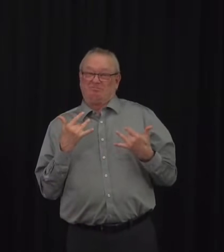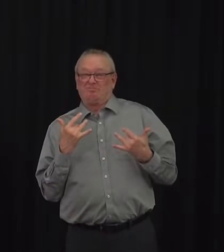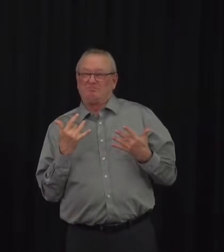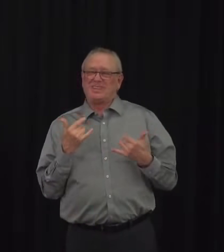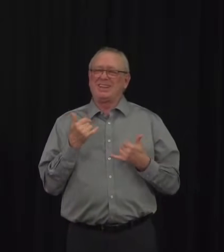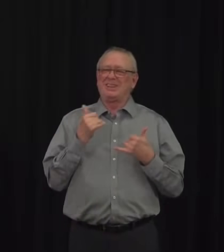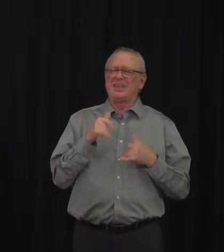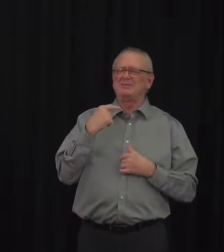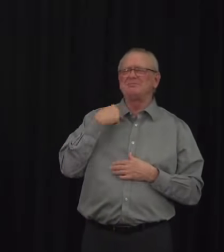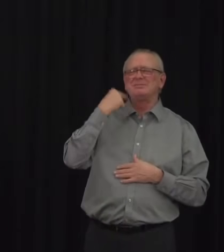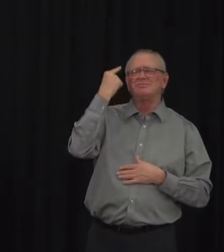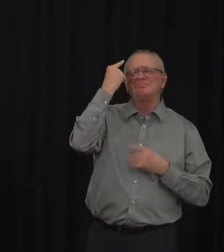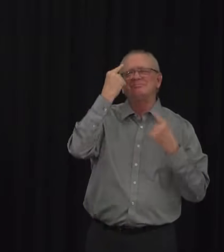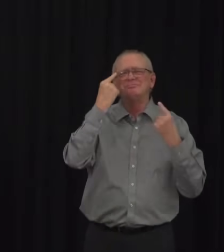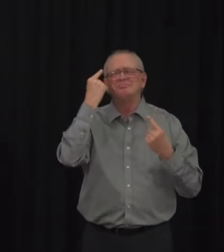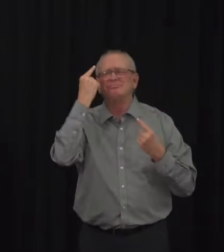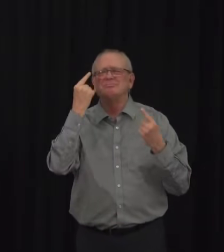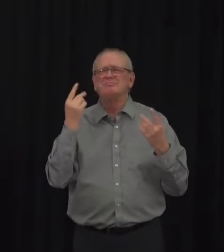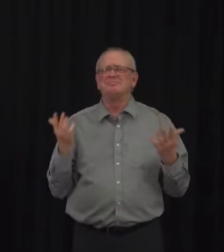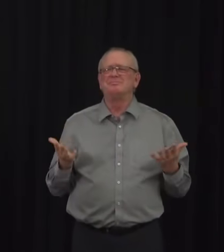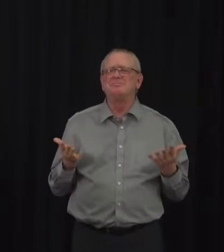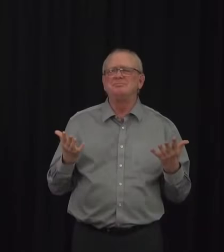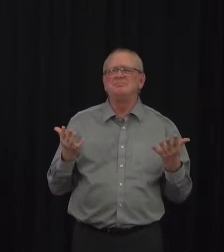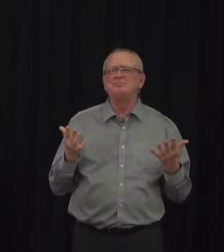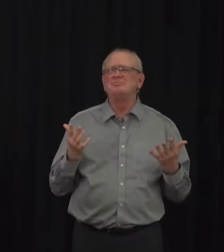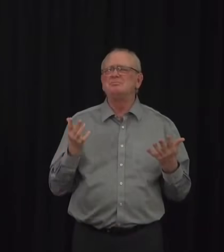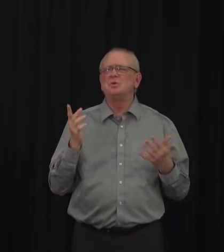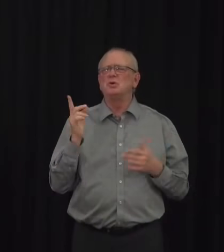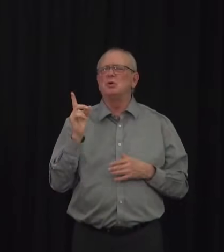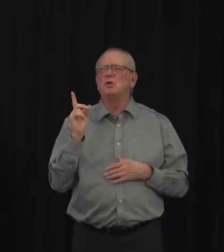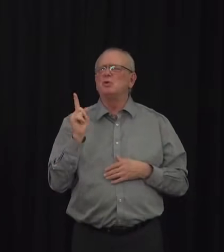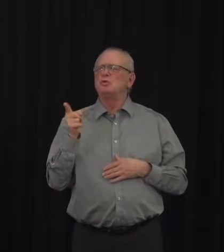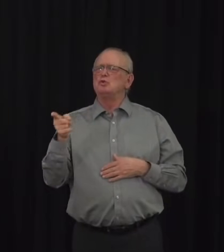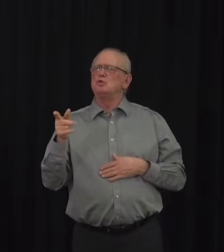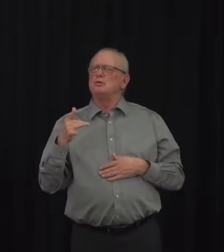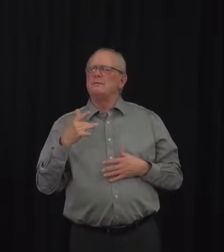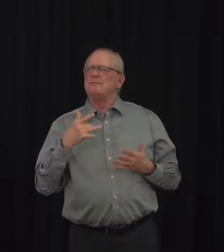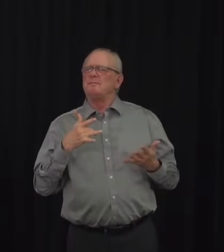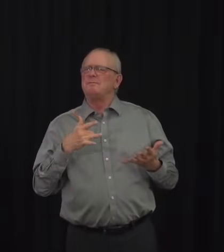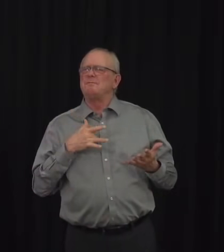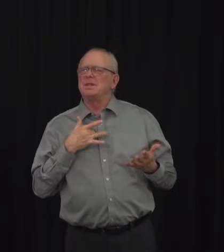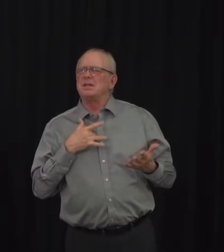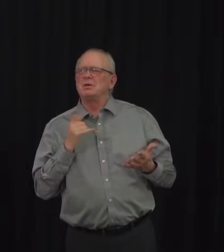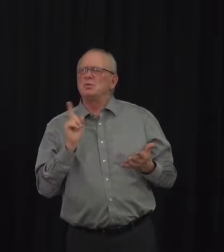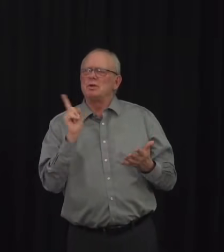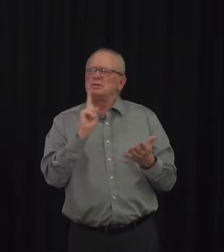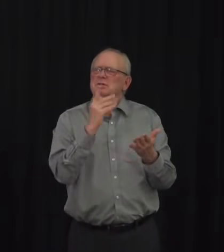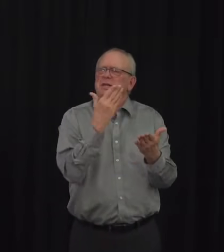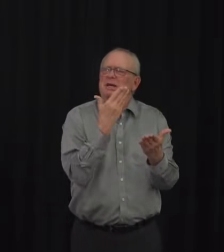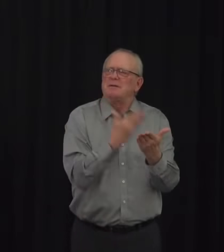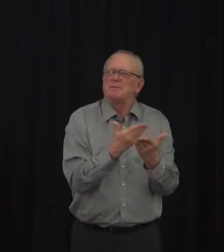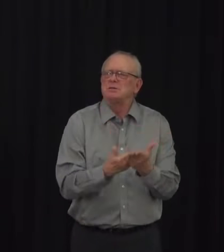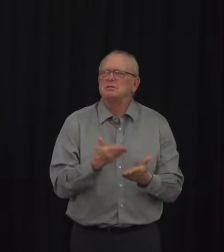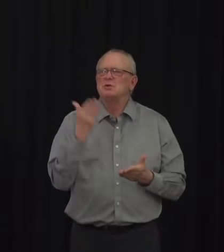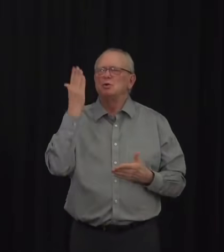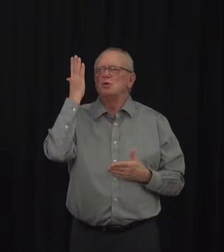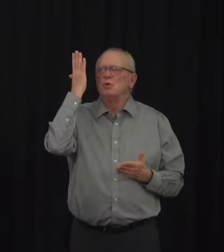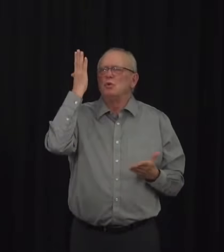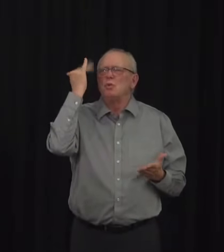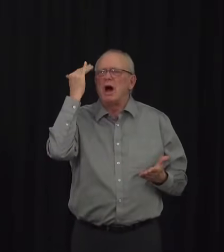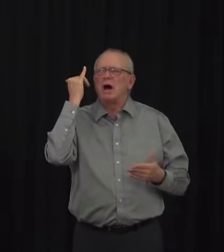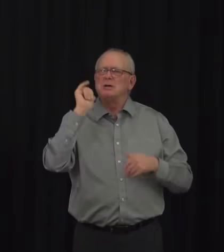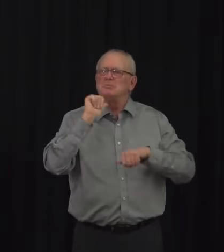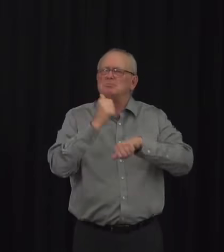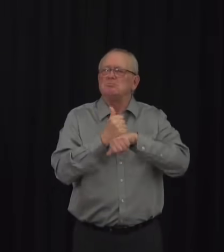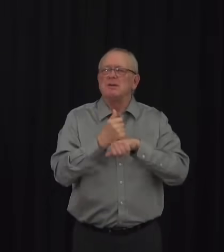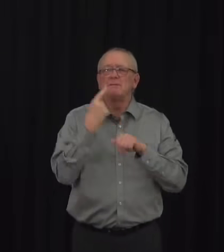the evidence and some of the more core reasons why you made some of the decisions that you did. Some of the fitness group owners this week, they've said they have no idea why